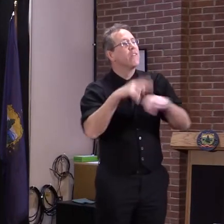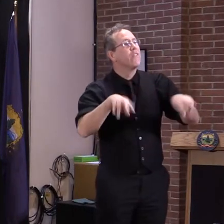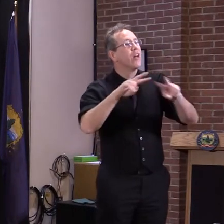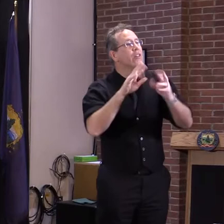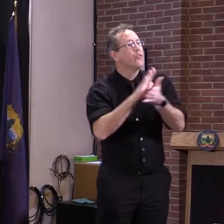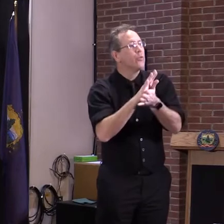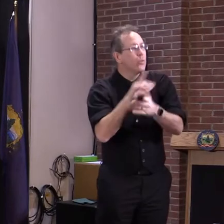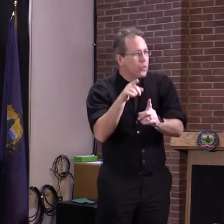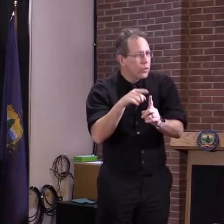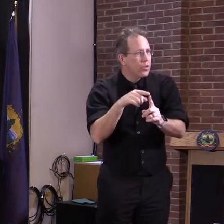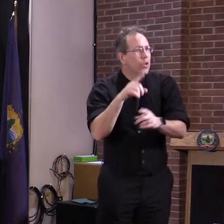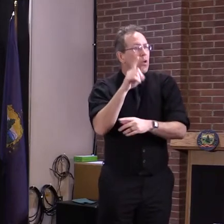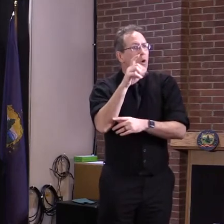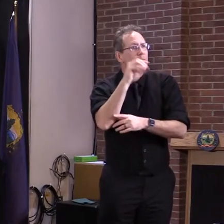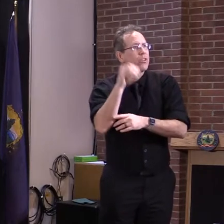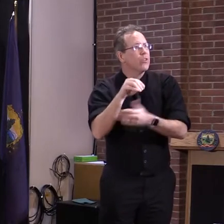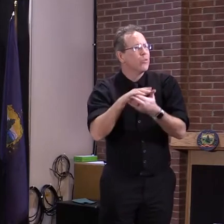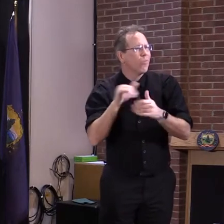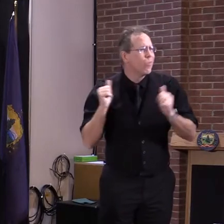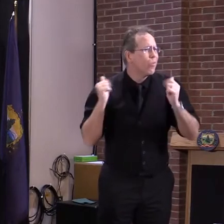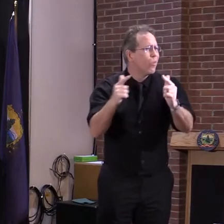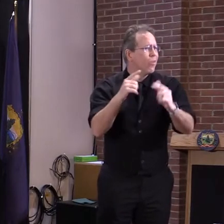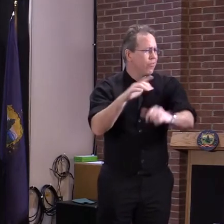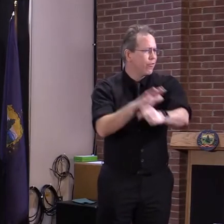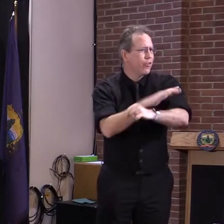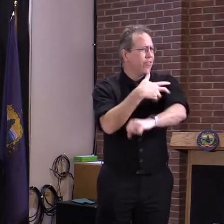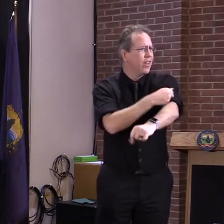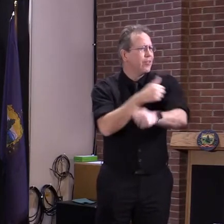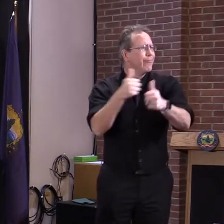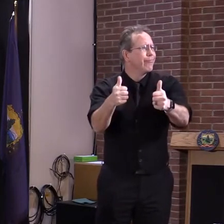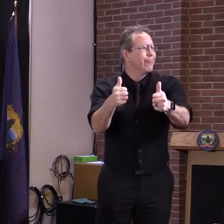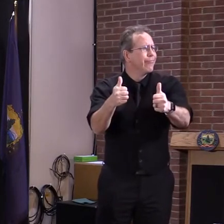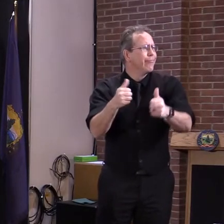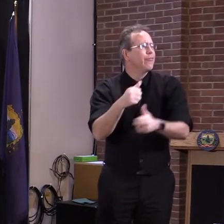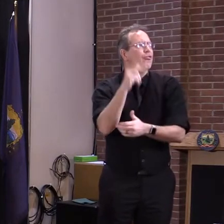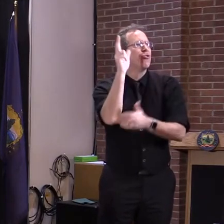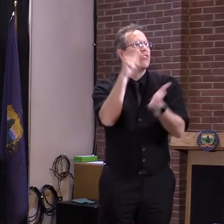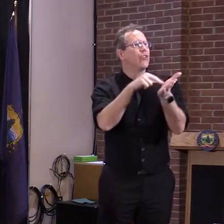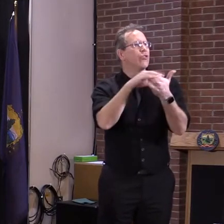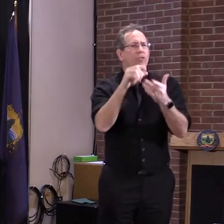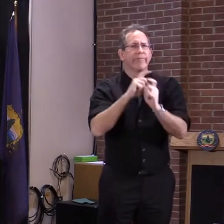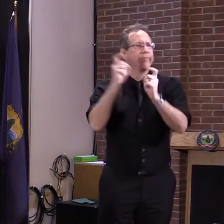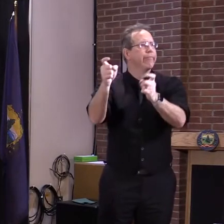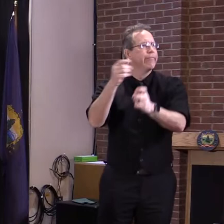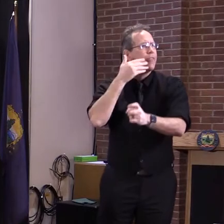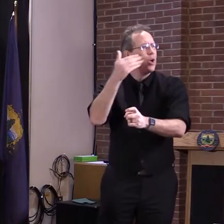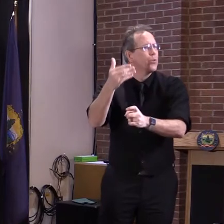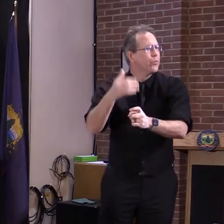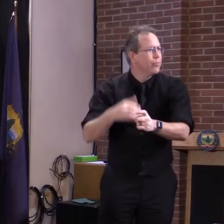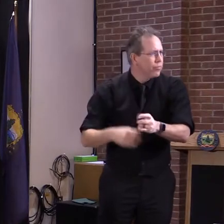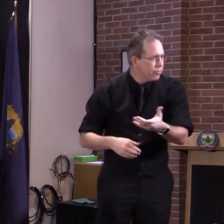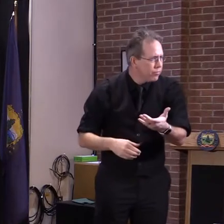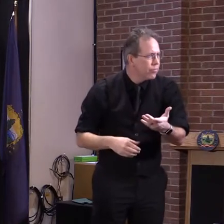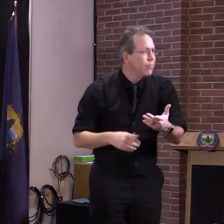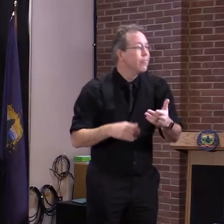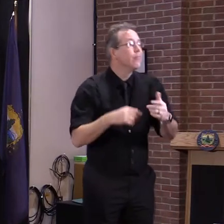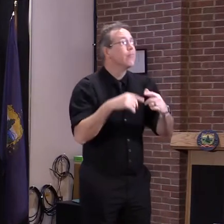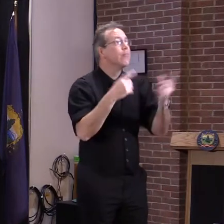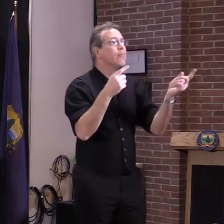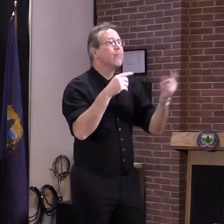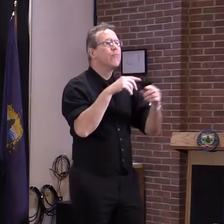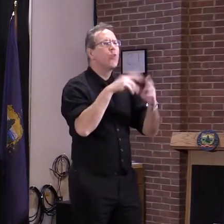student vaccination rate, and they're going to receive an award of $3,000. An open field school, which I think is in the Thetford